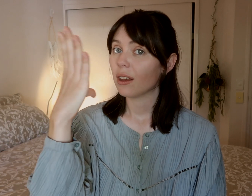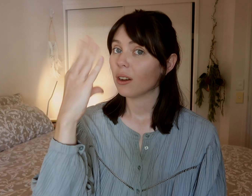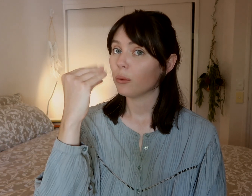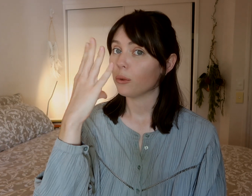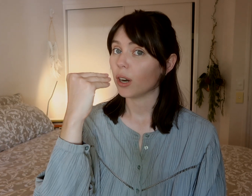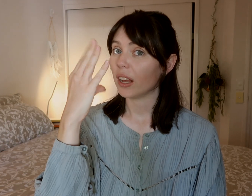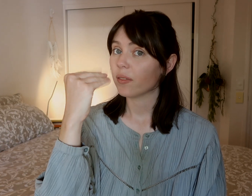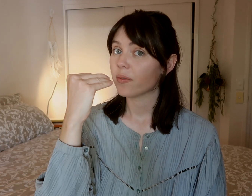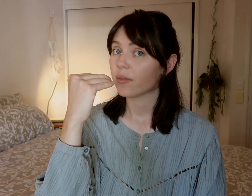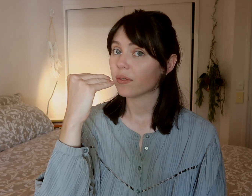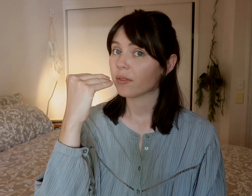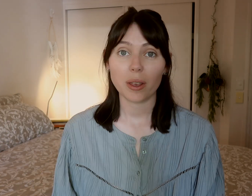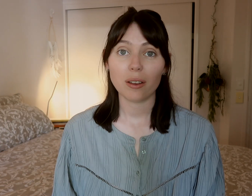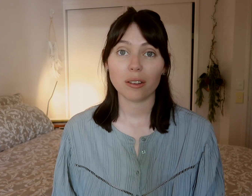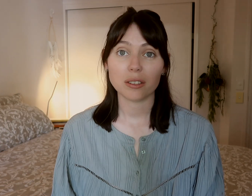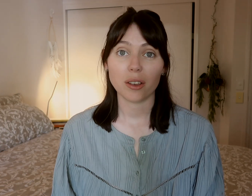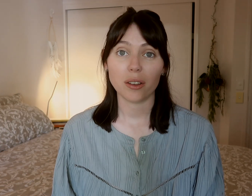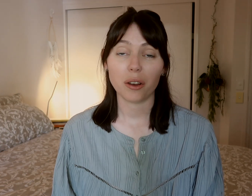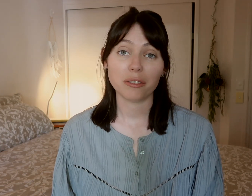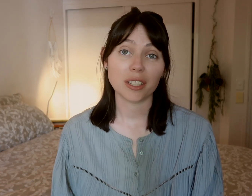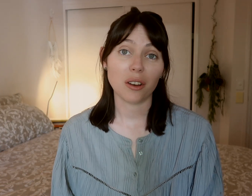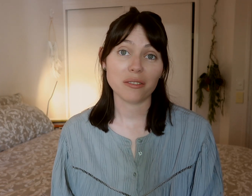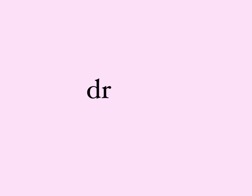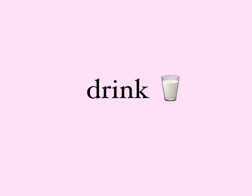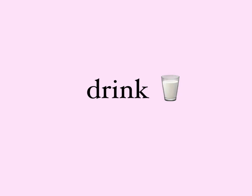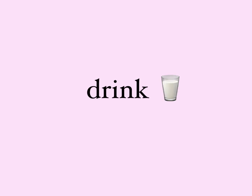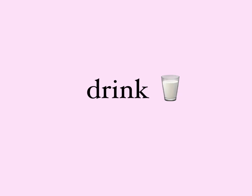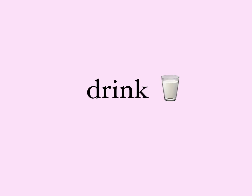Water. We also often offered a drink.